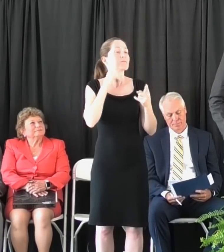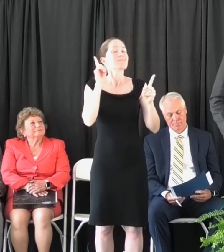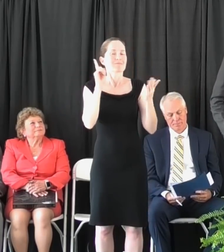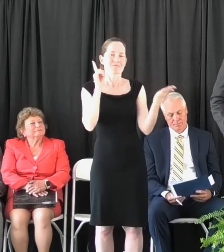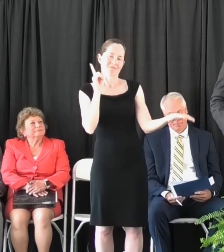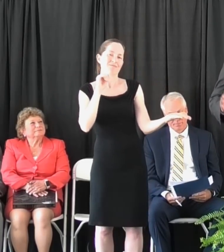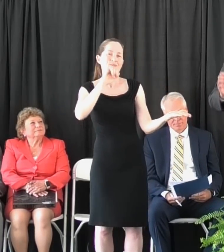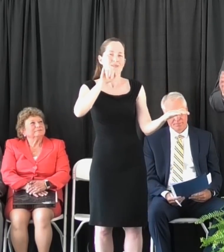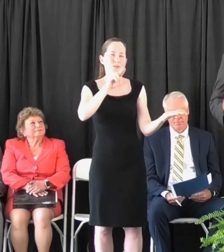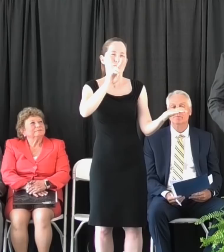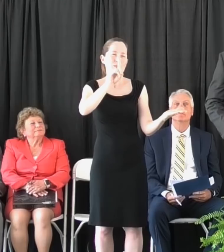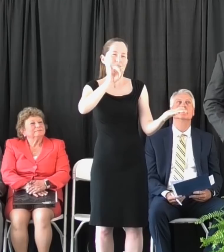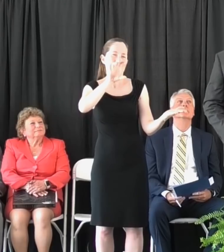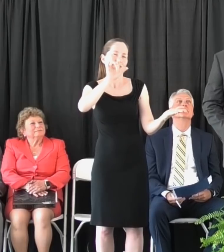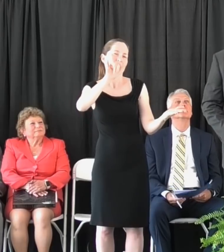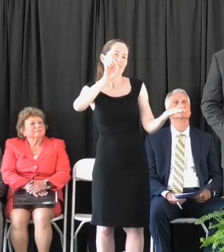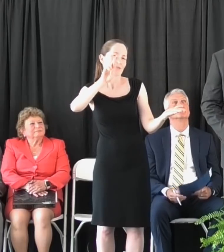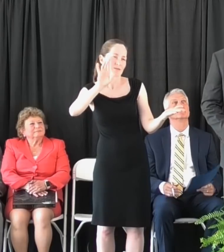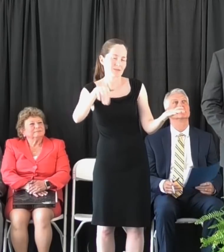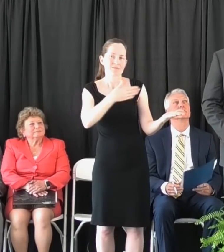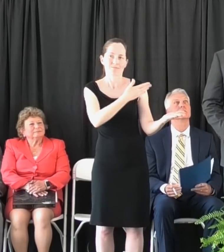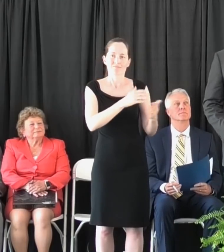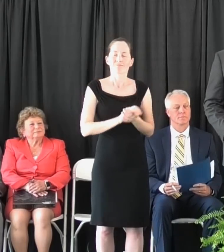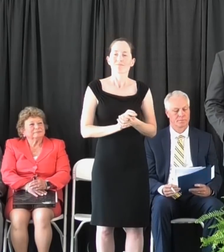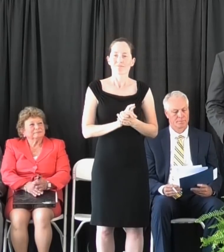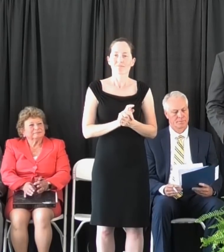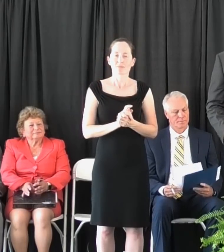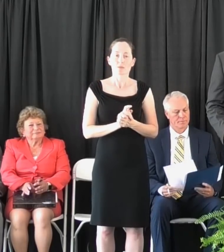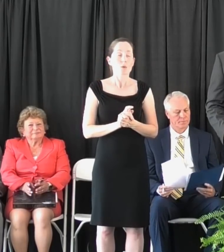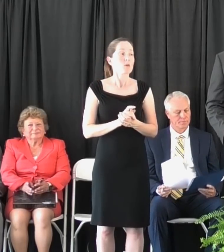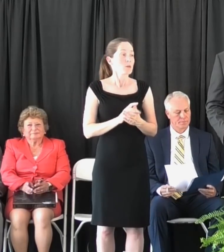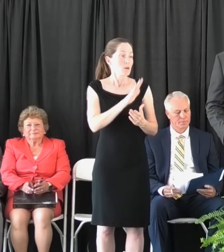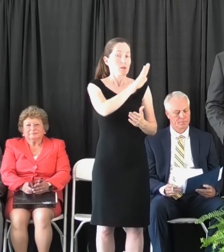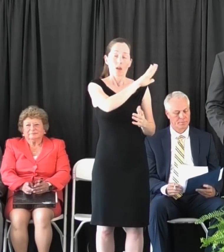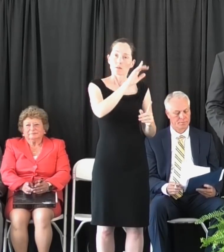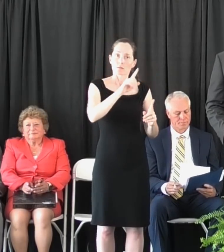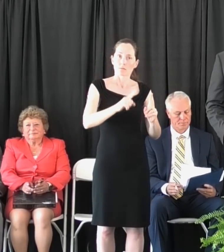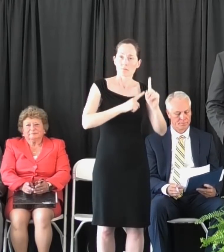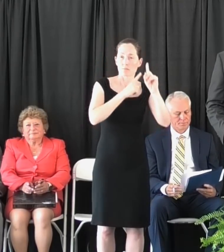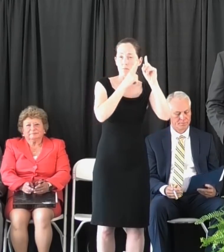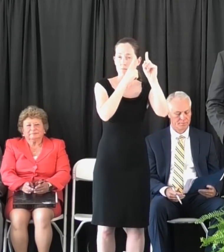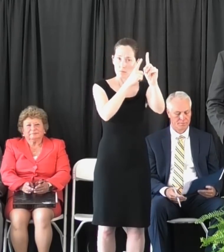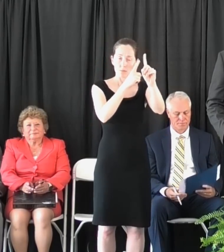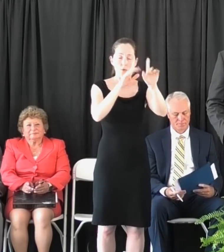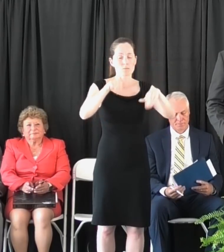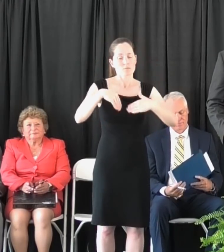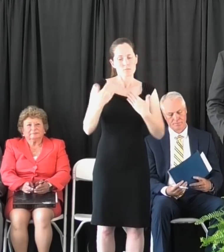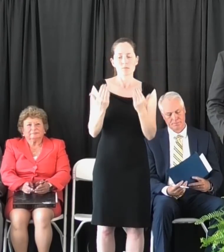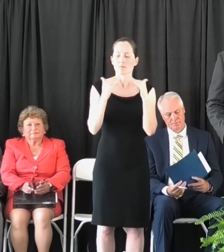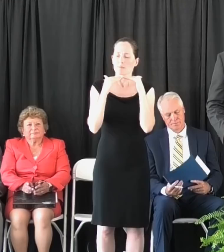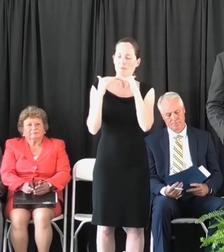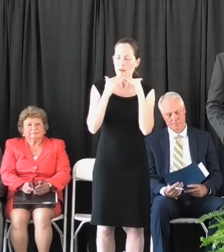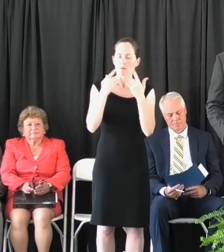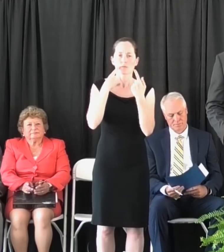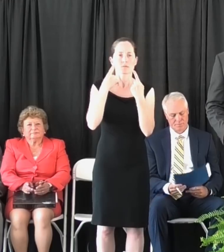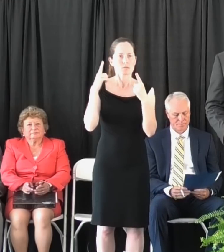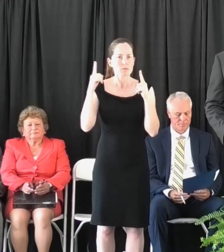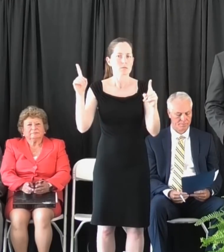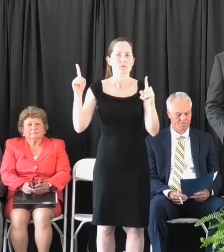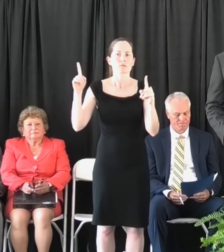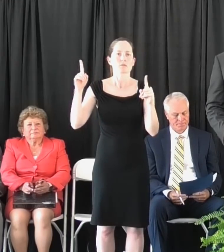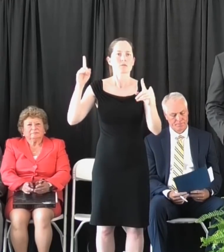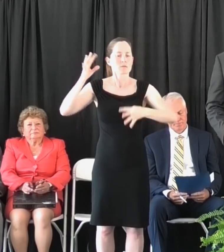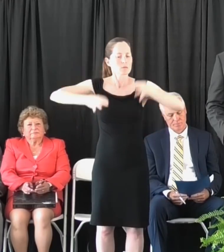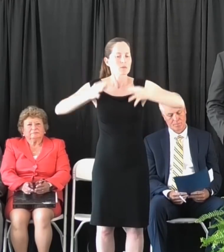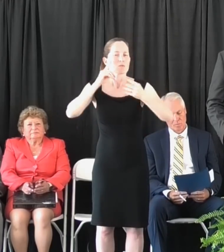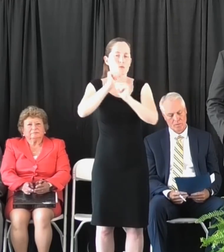judiciary. It is the mission of the judiciary to provide fair, effective, and efficient justice for all.